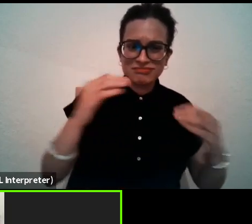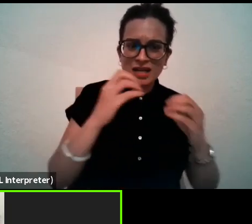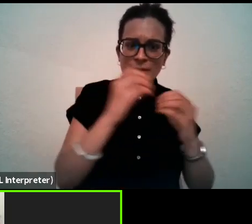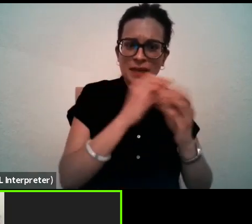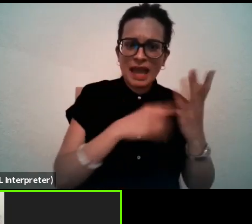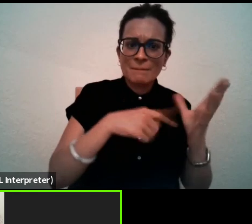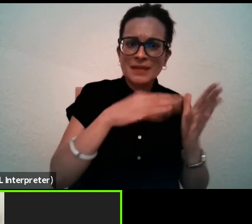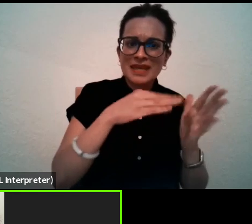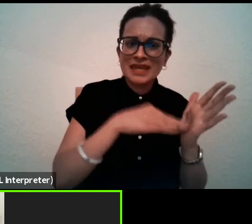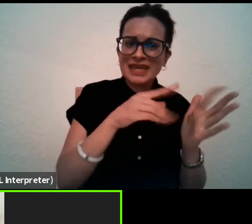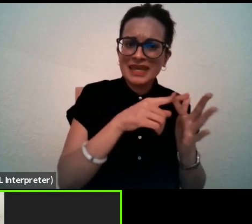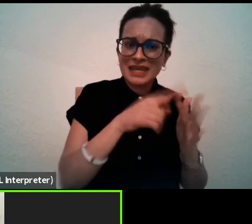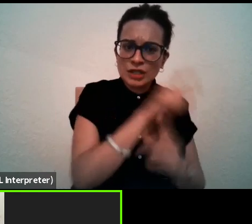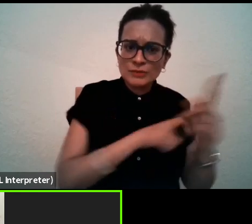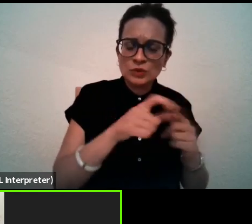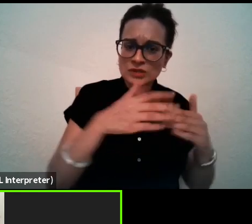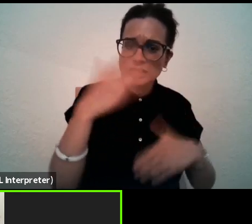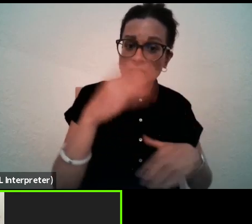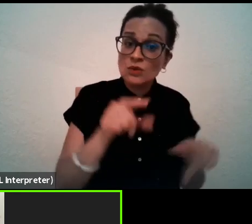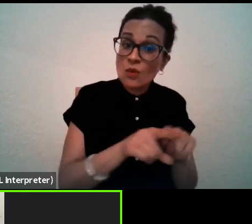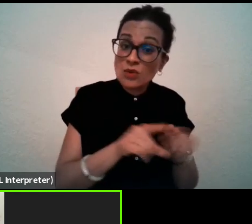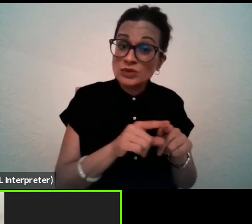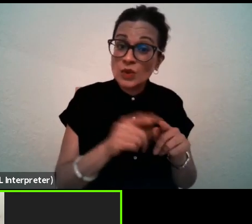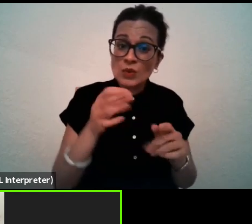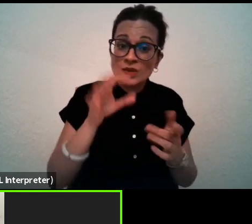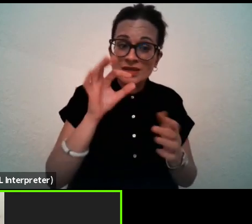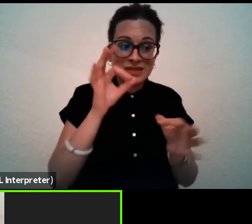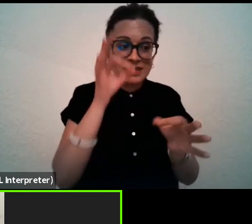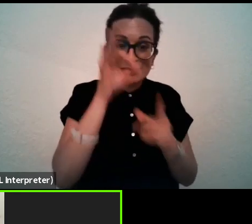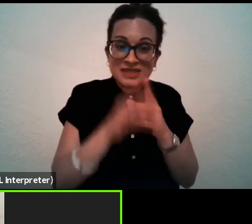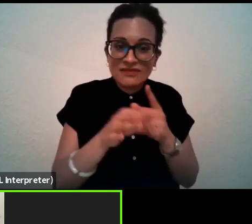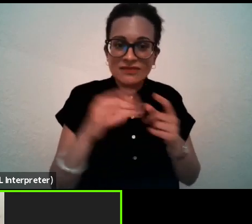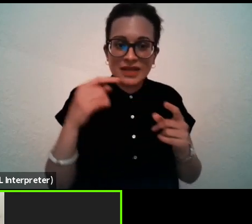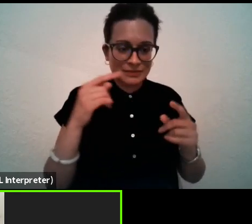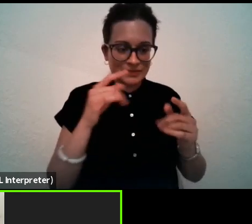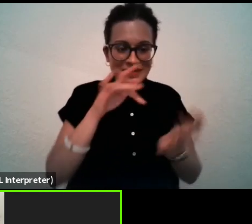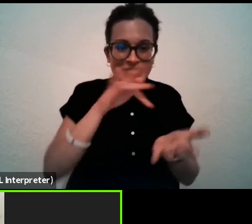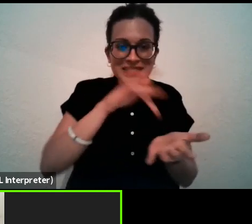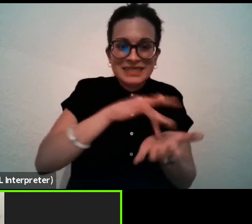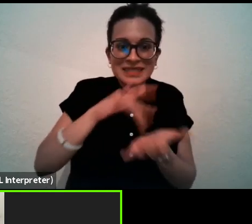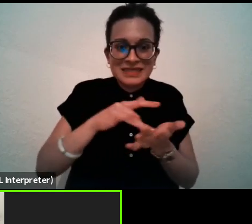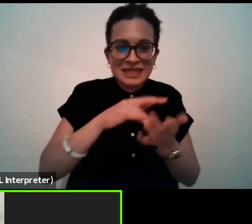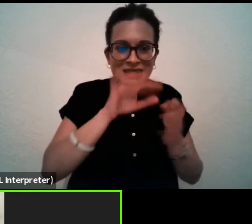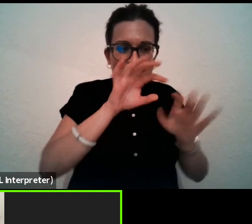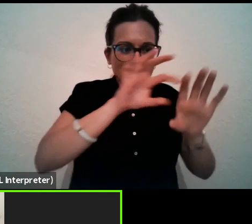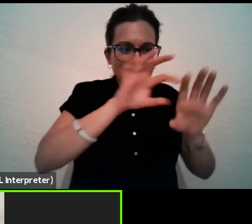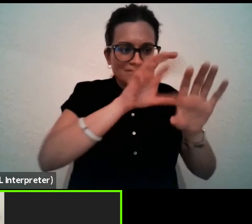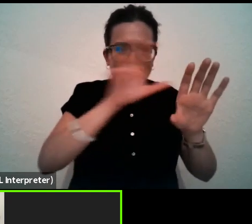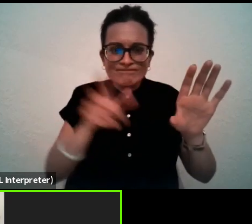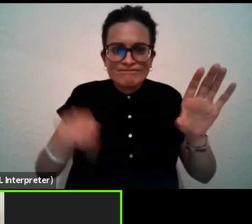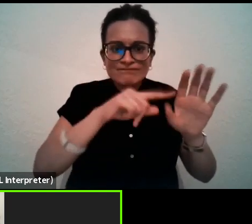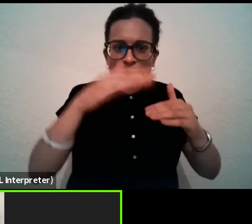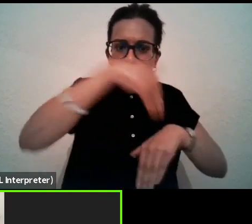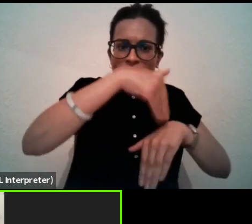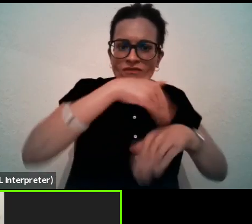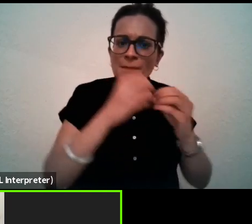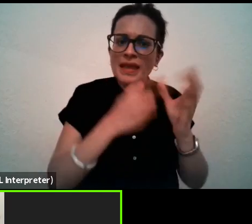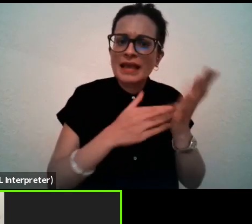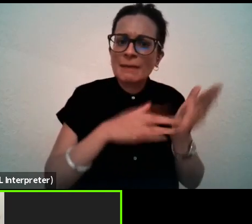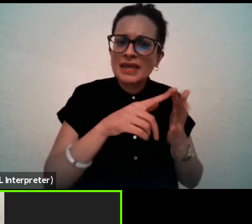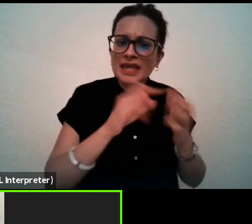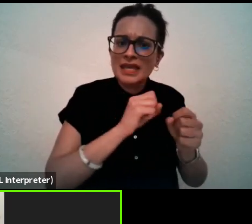high BAME populations. I think that's another factor why we should all be worried about the wider reopening of schools on the 1st of June.